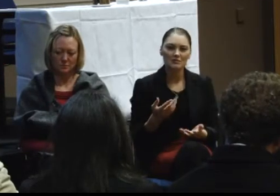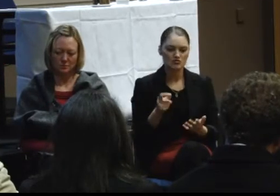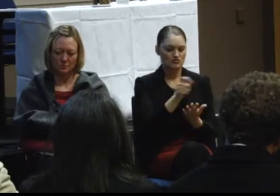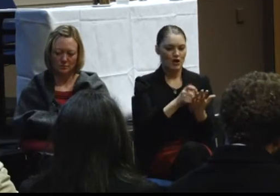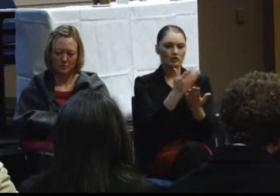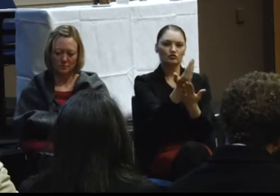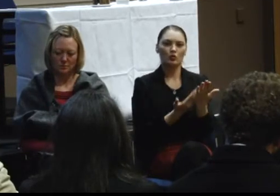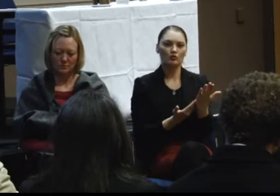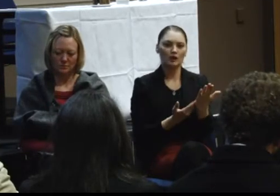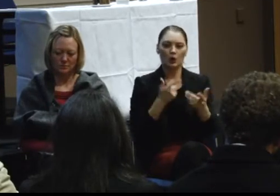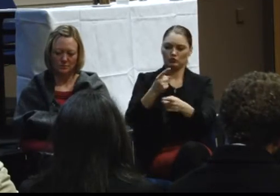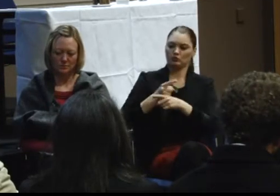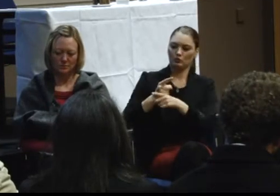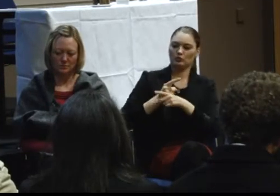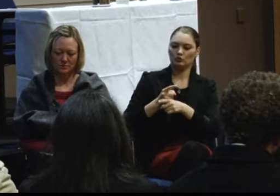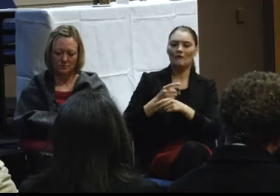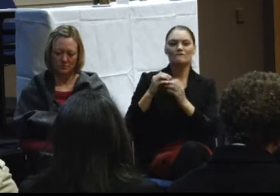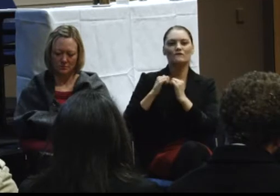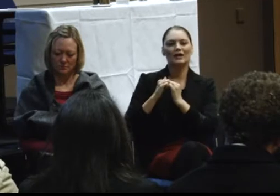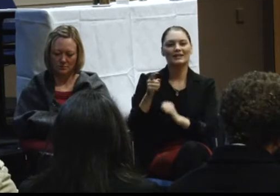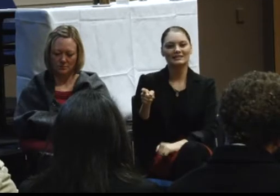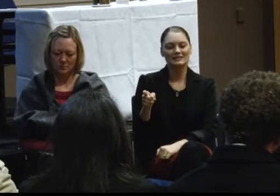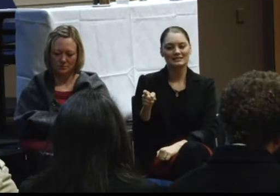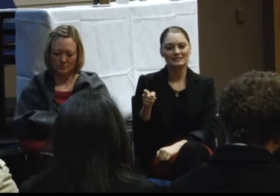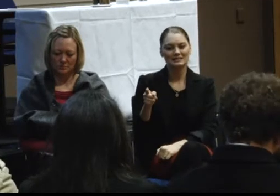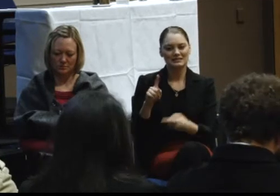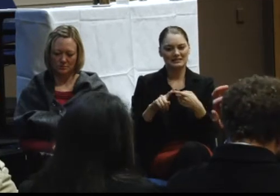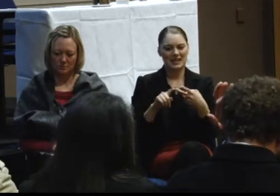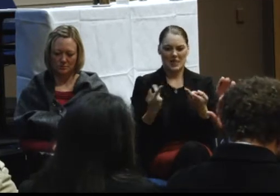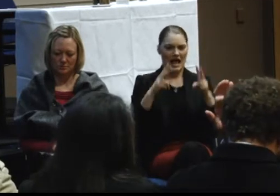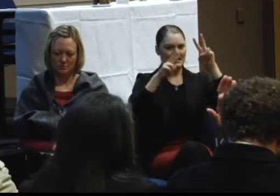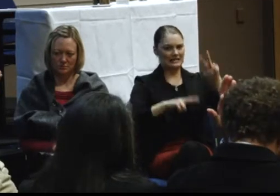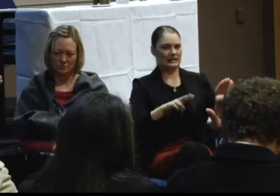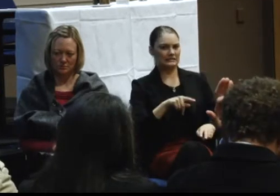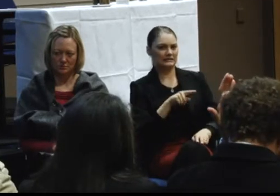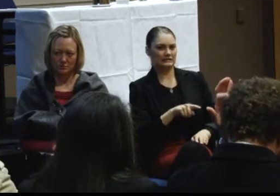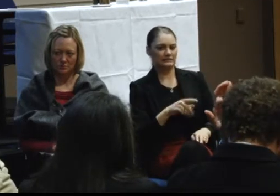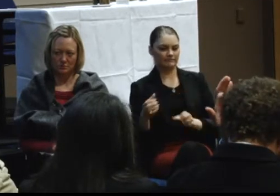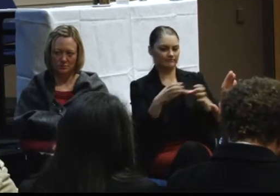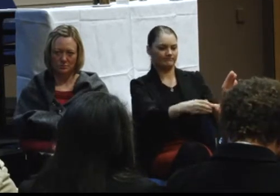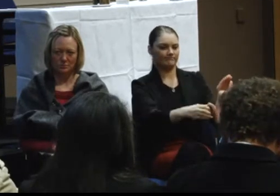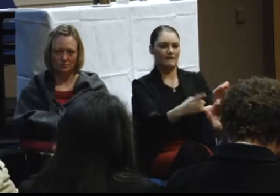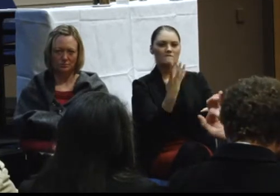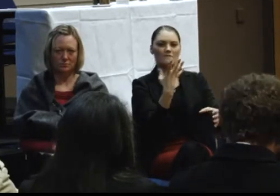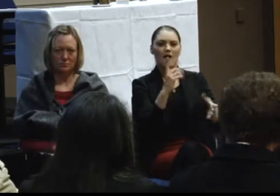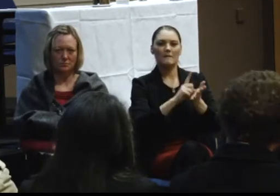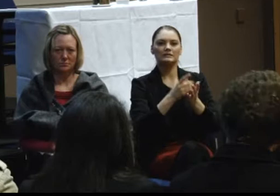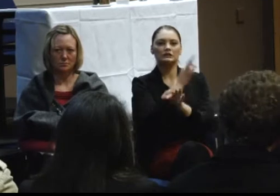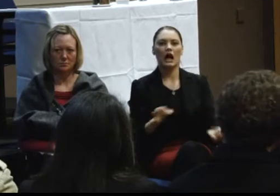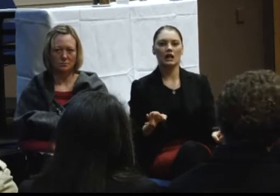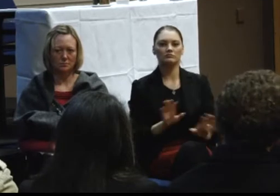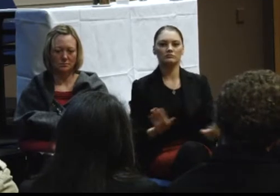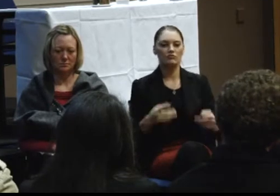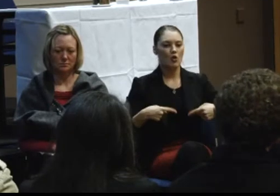story, they're used to talking to their friends about it. Then we give them, then we assess them and stick them in a room in silence for 45 minutes.